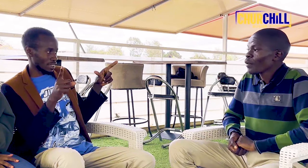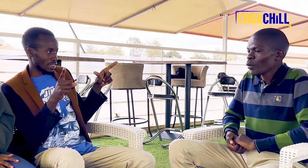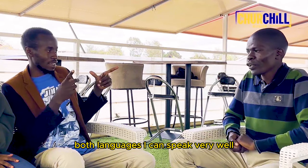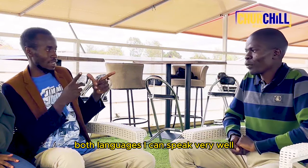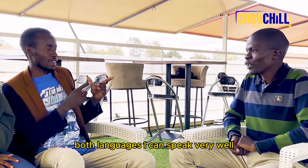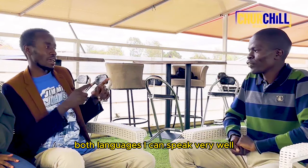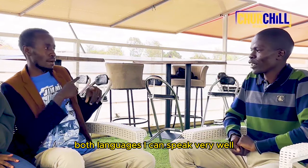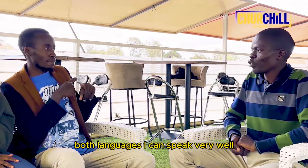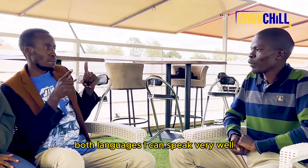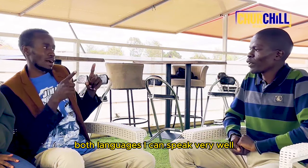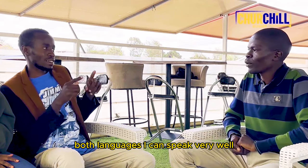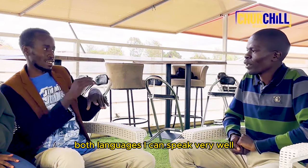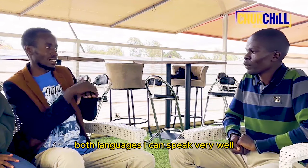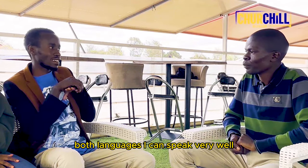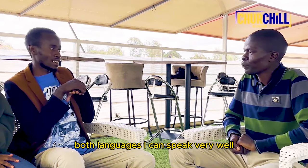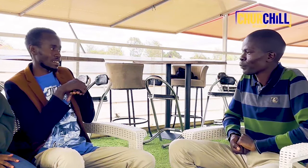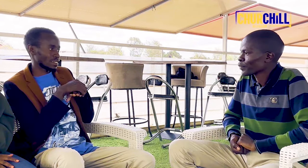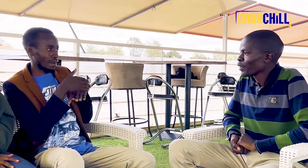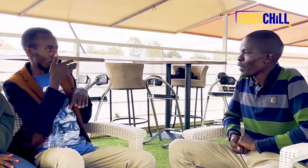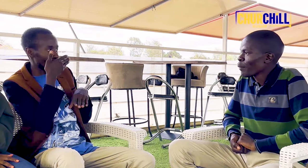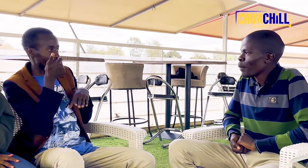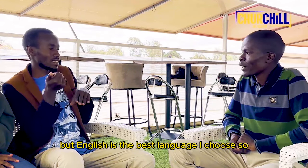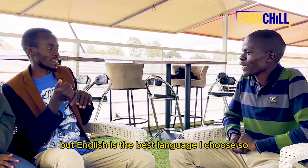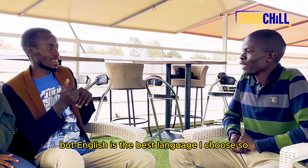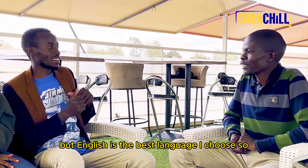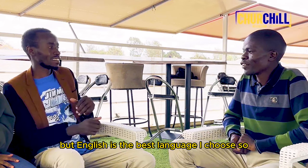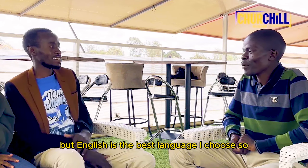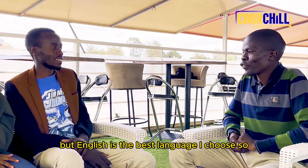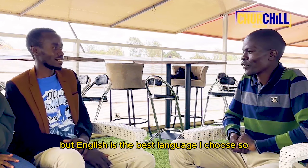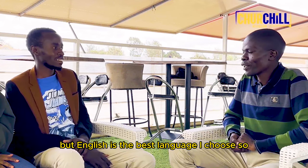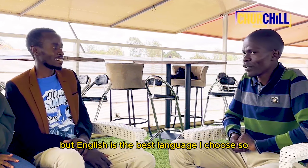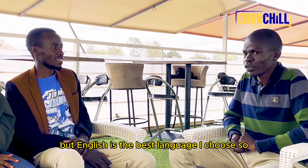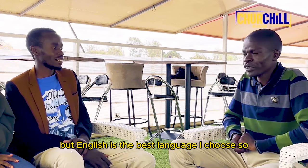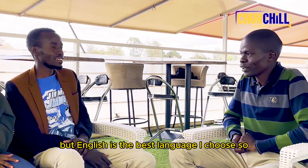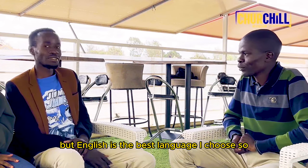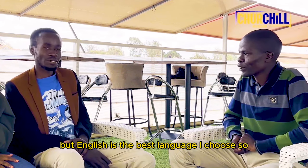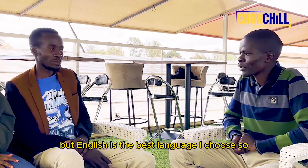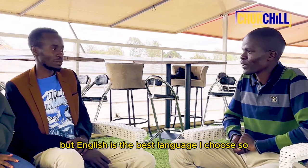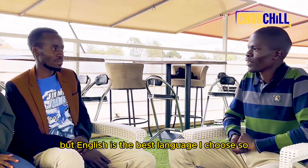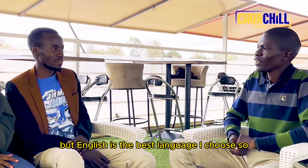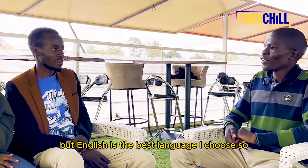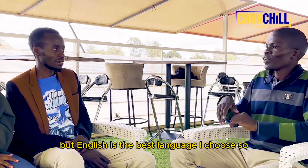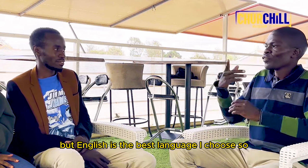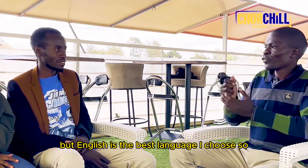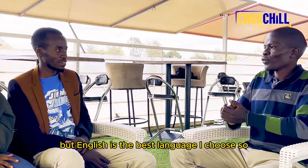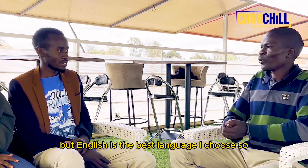Both languages, I can speak very well. But English is the best language I choose. So,